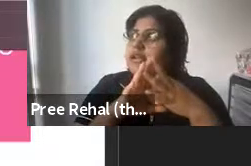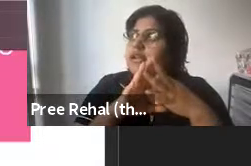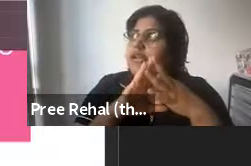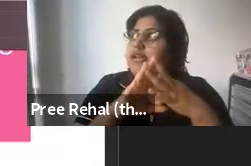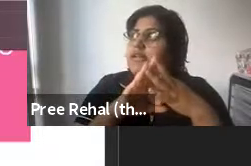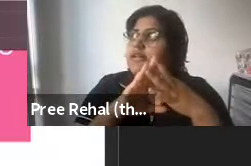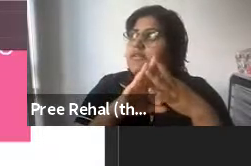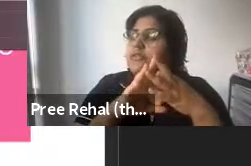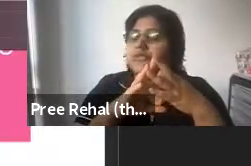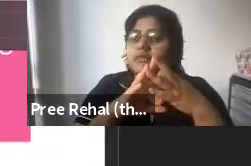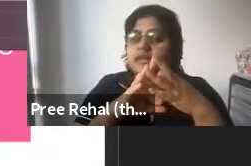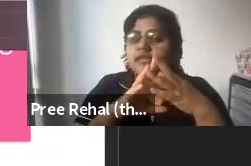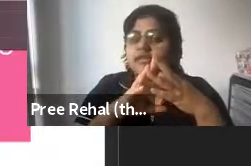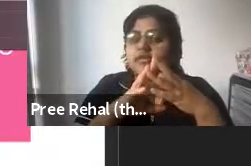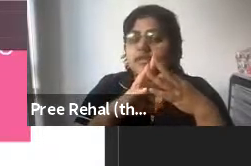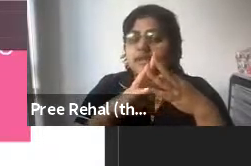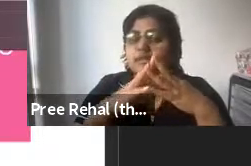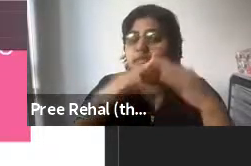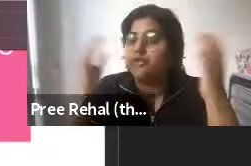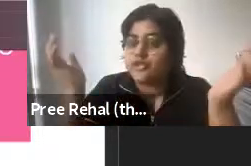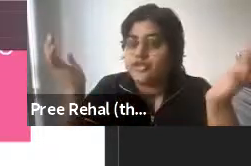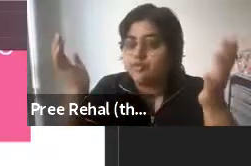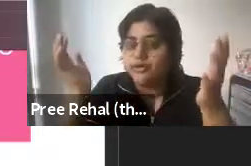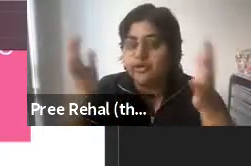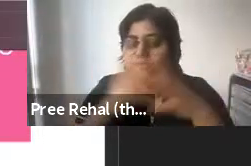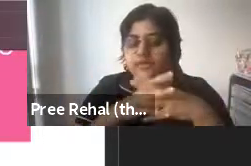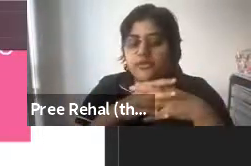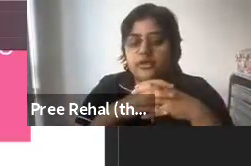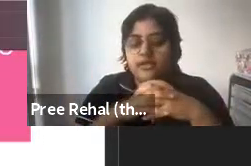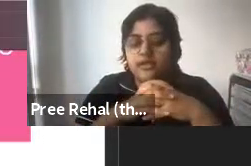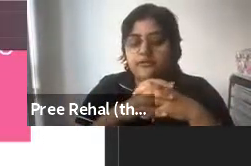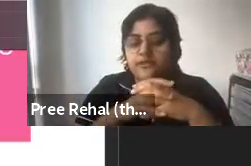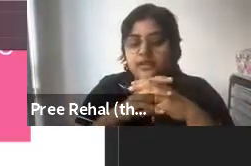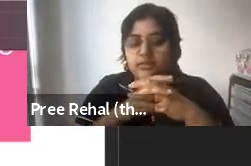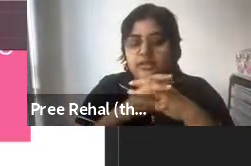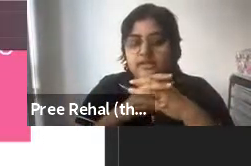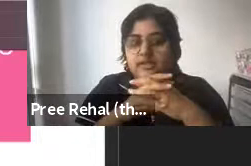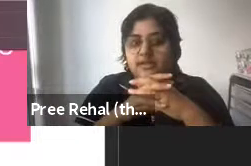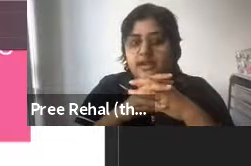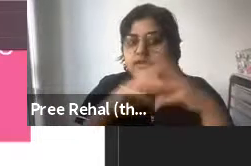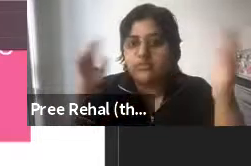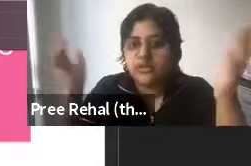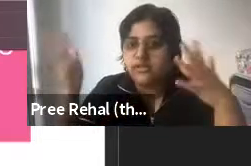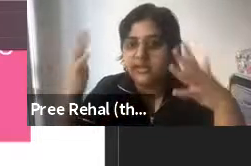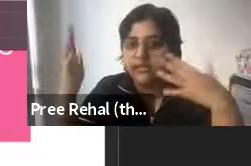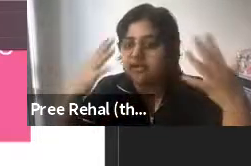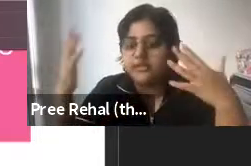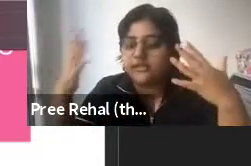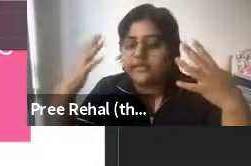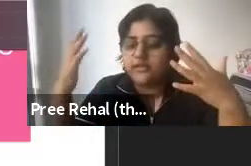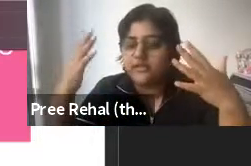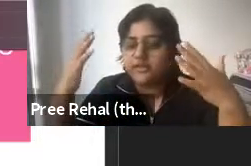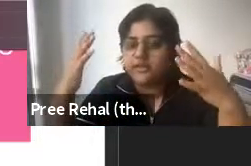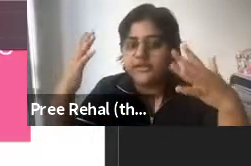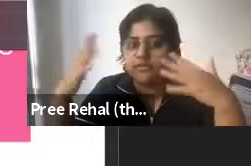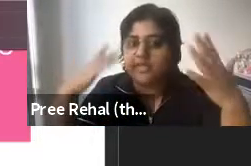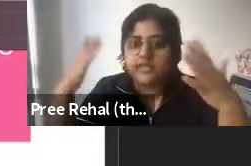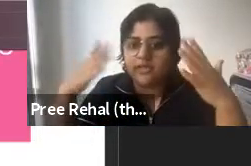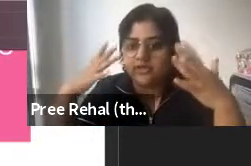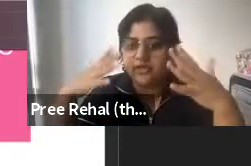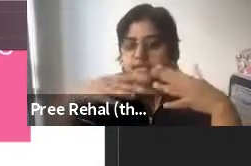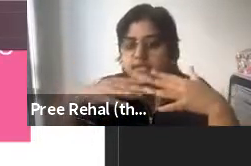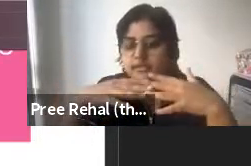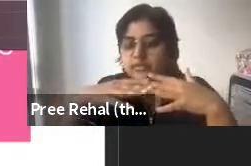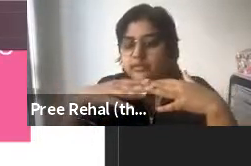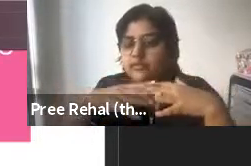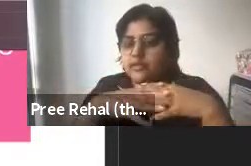is. And you also get to attend some mentorship programs. So if you're someone that's like, I really wanna like get into community arts or being